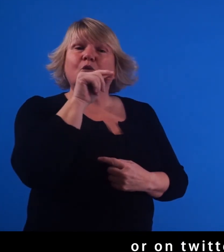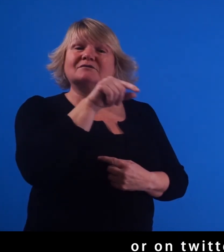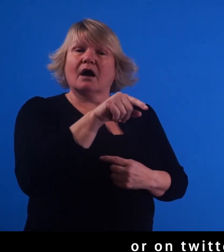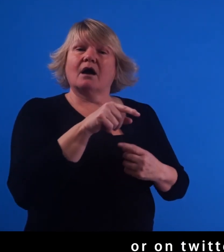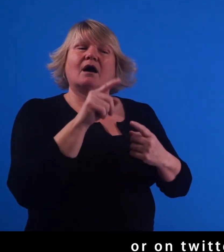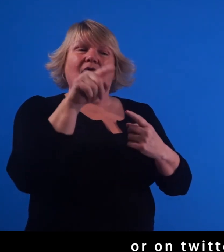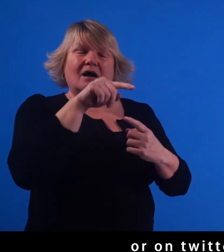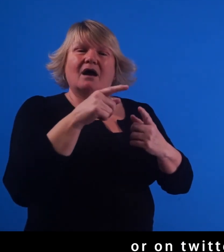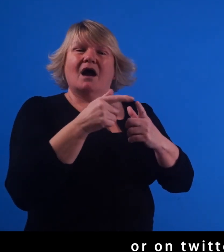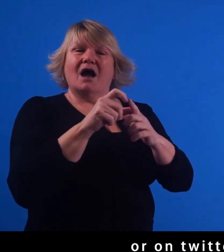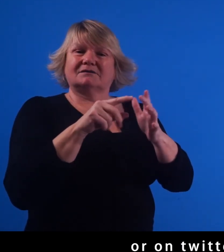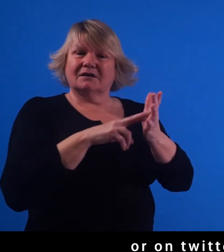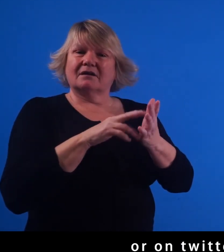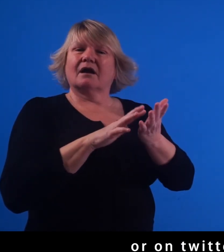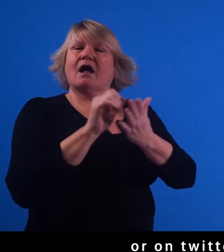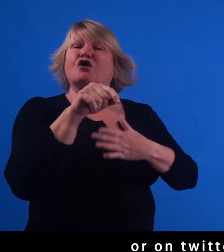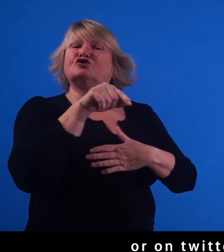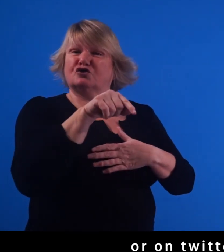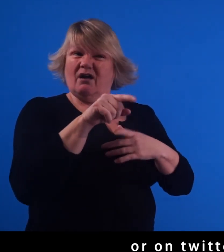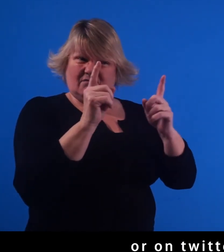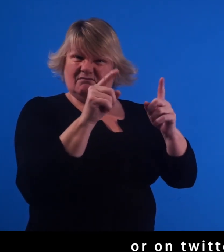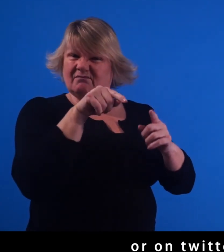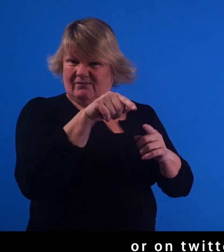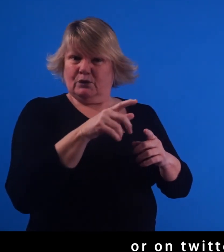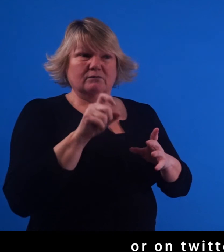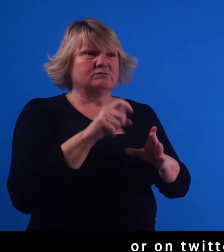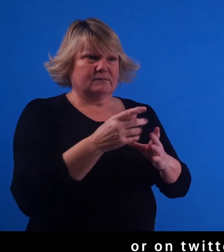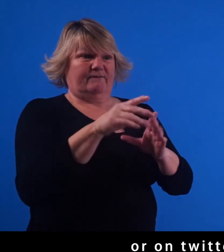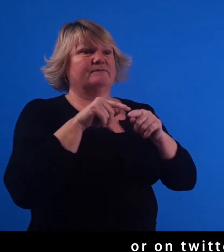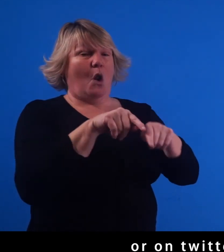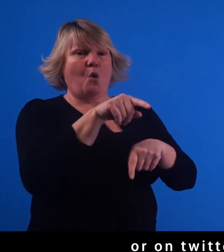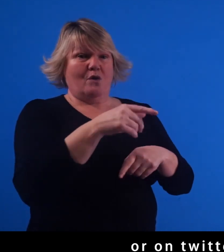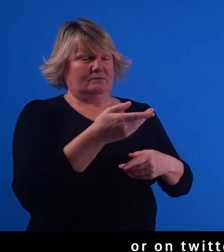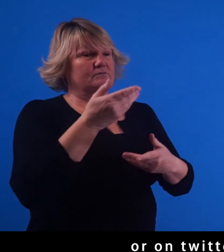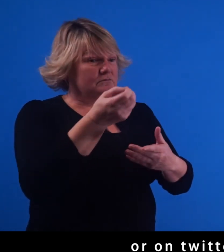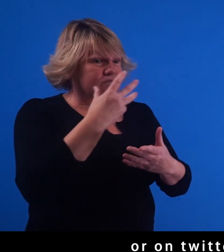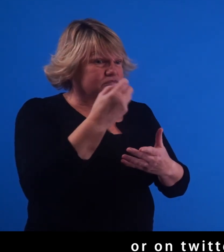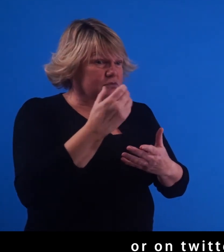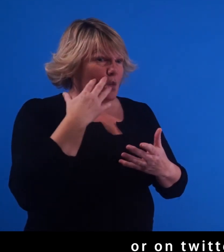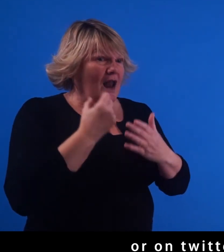or on Twitter at Edin Culture.